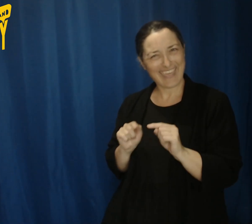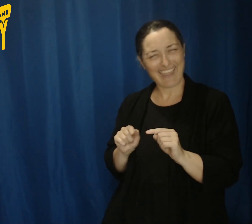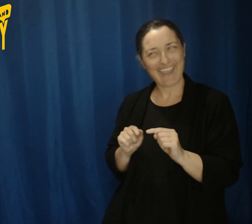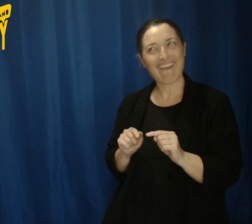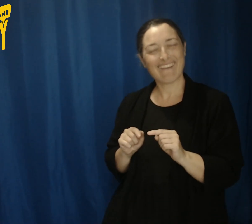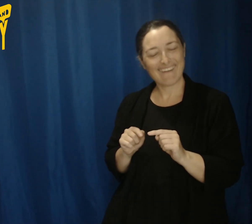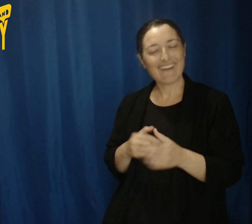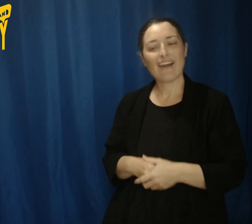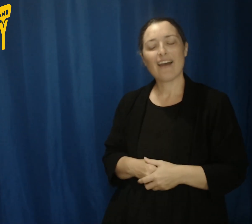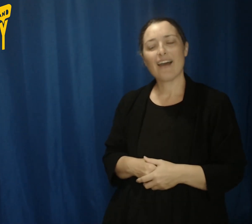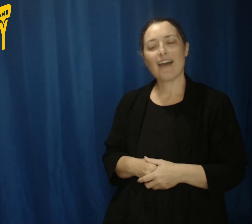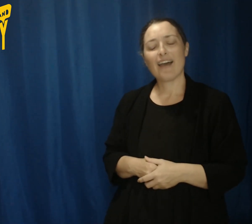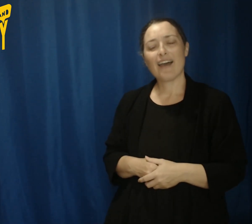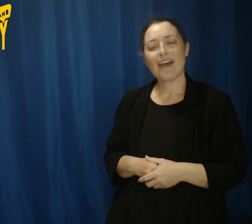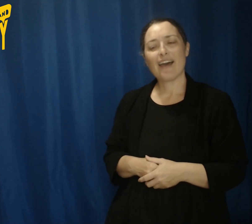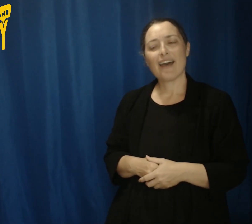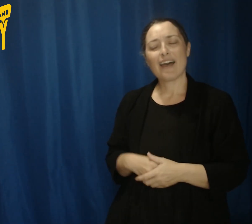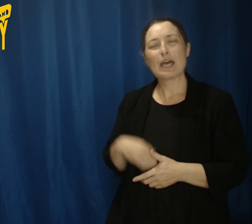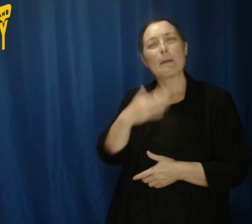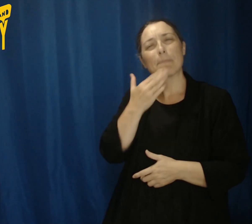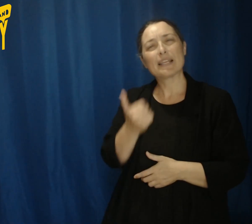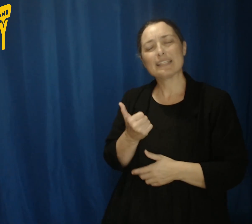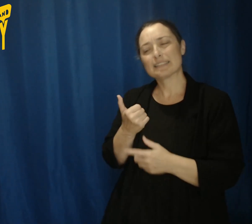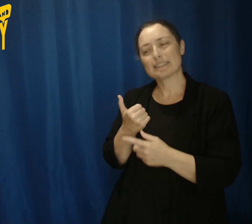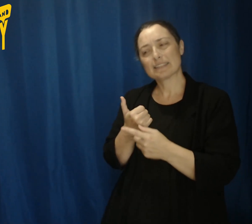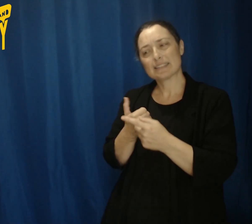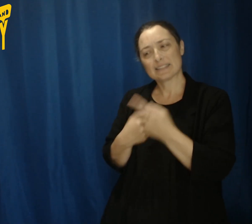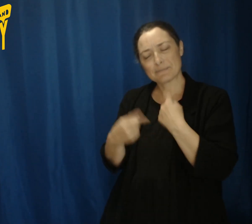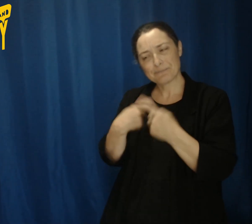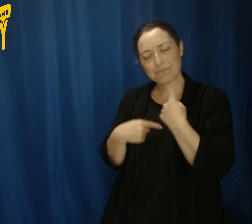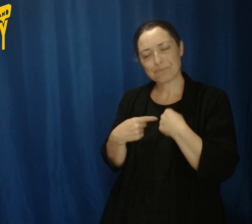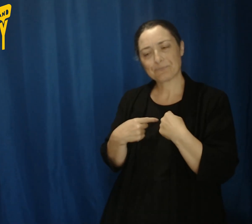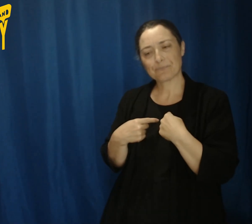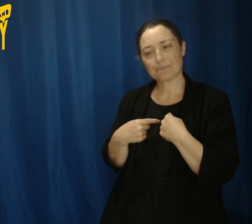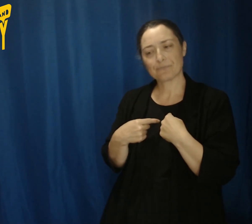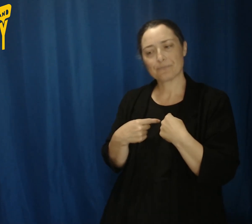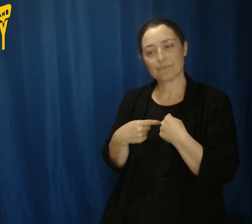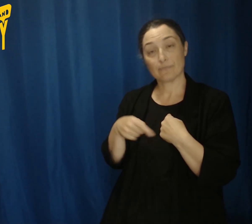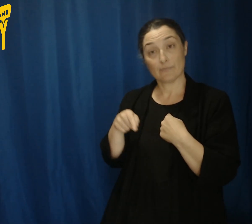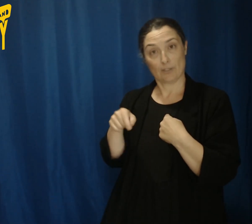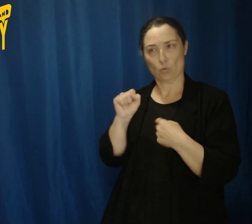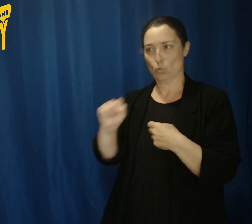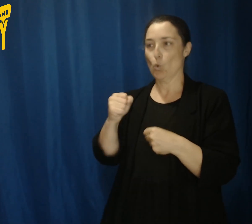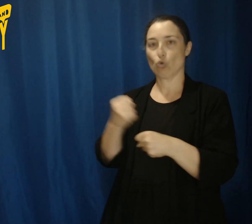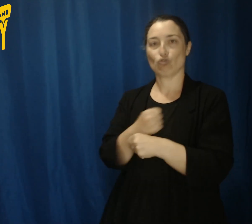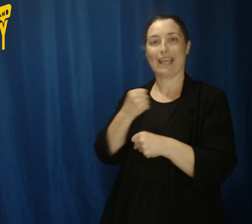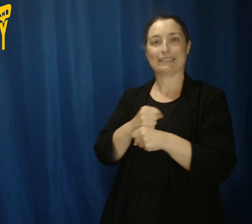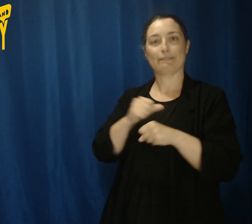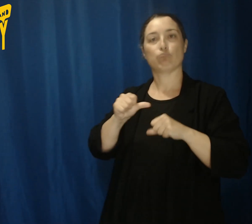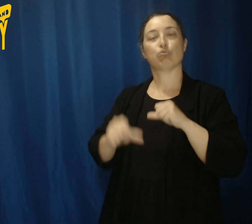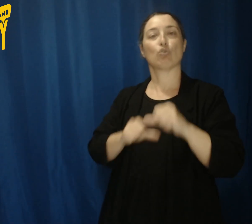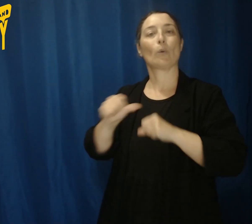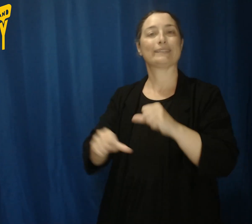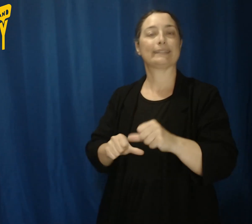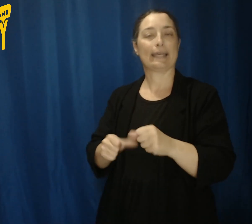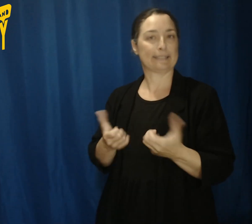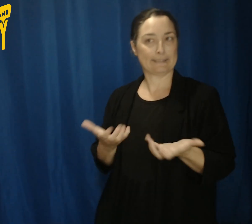Can you tell me about whether you have a creative process? Because often I'll have ideas that